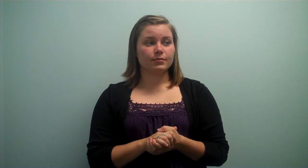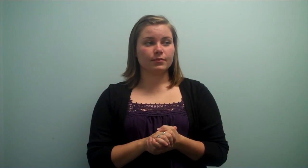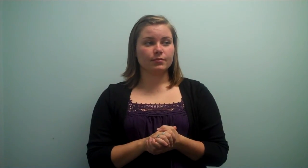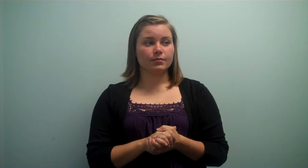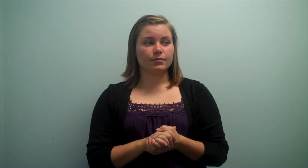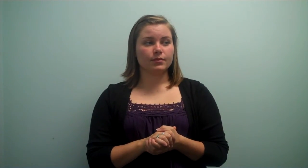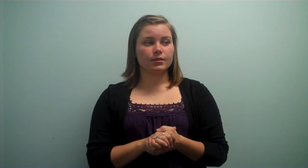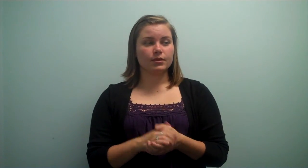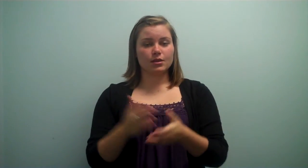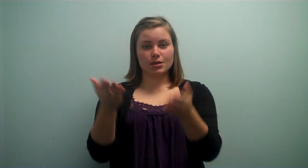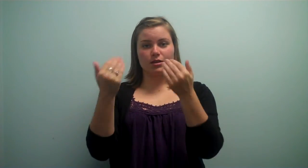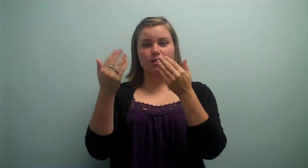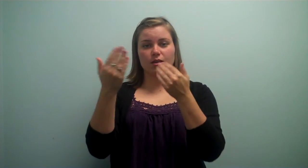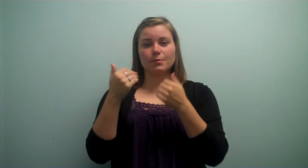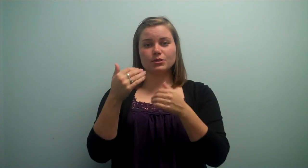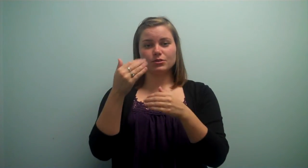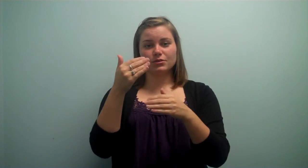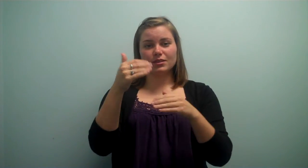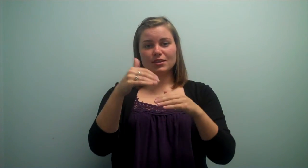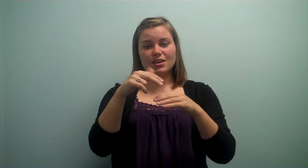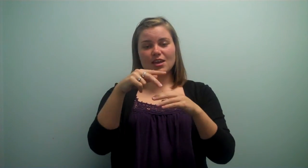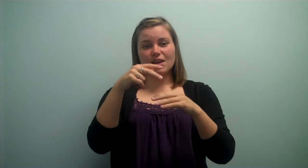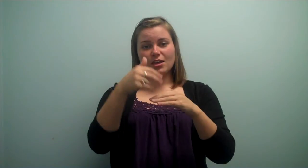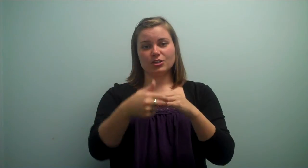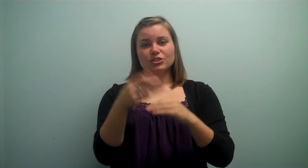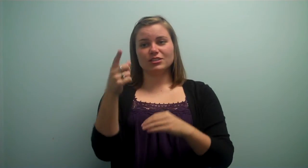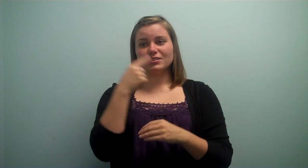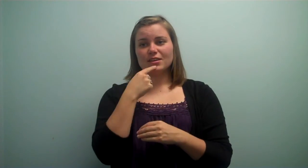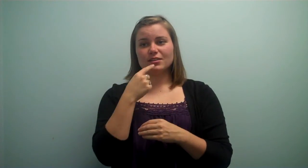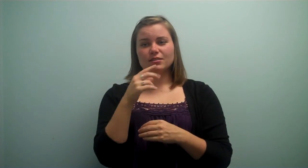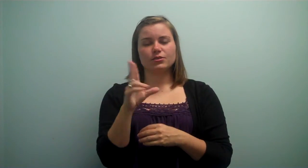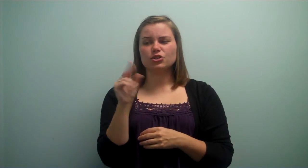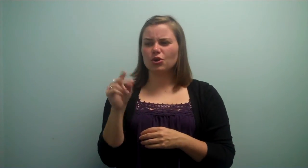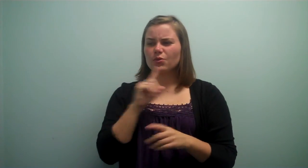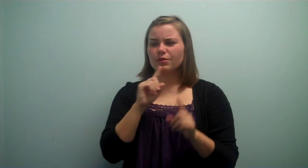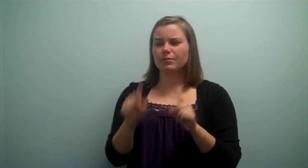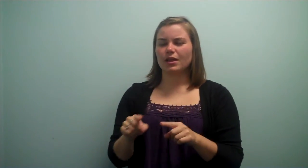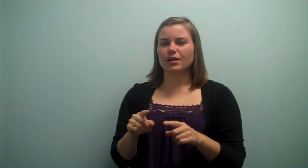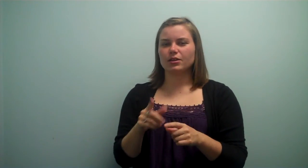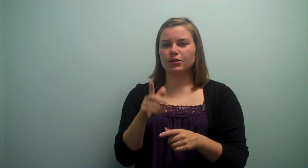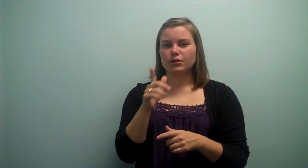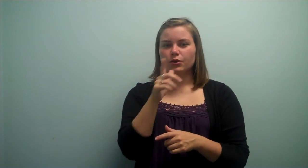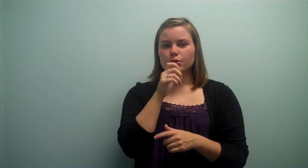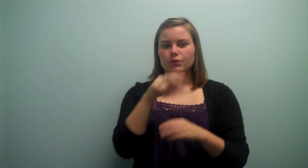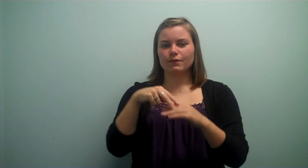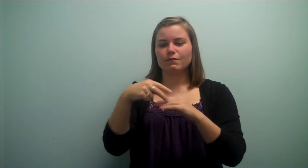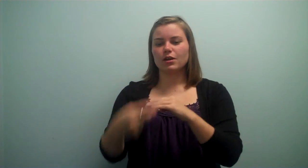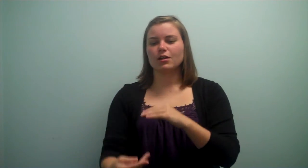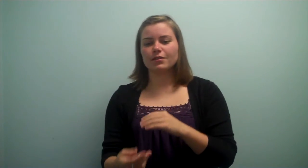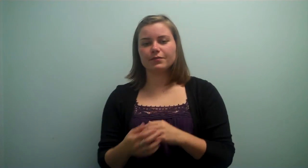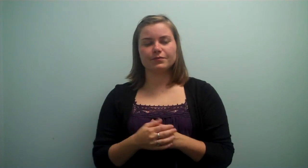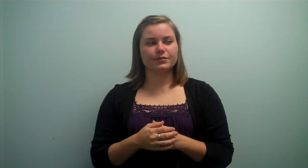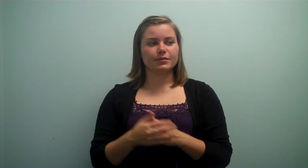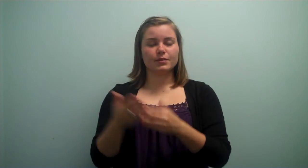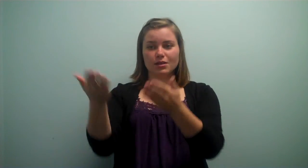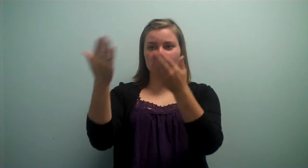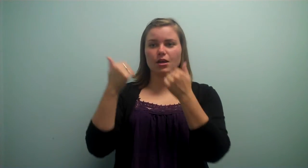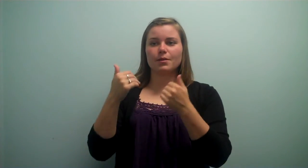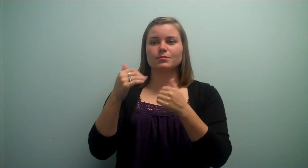"Come to the edge," he said. "No," they replied, "we will fall." "Come to the